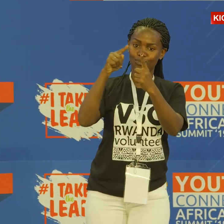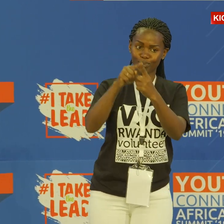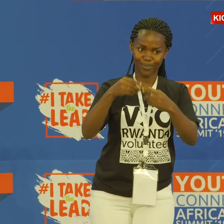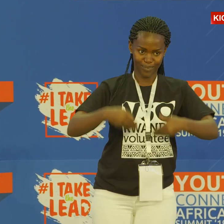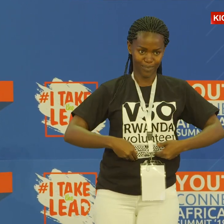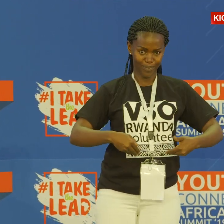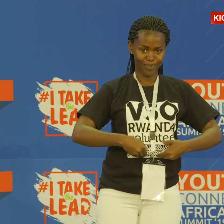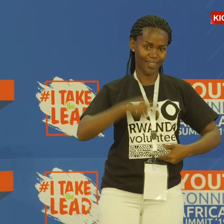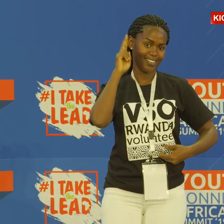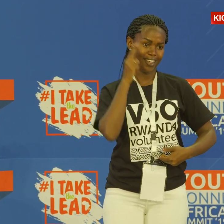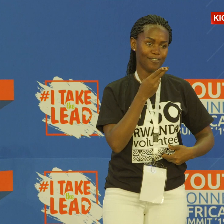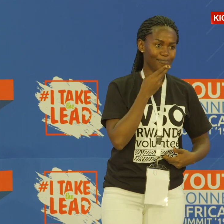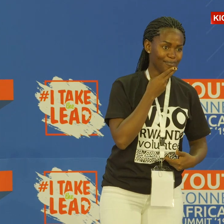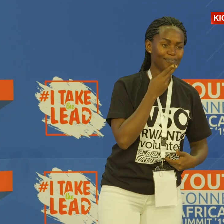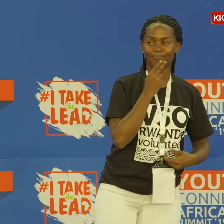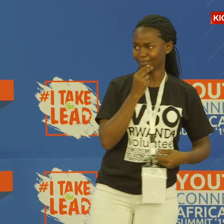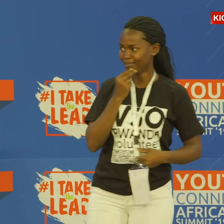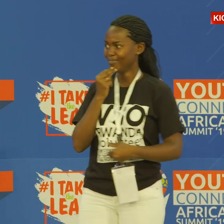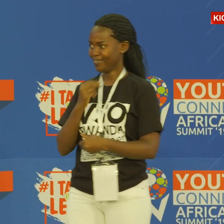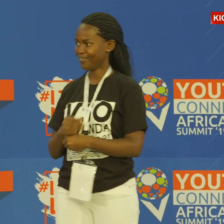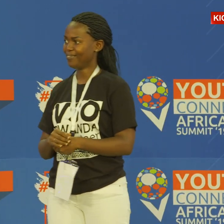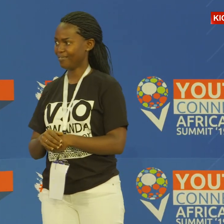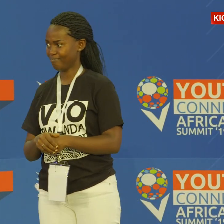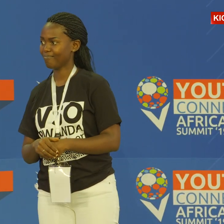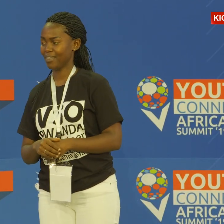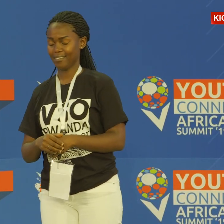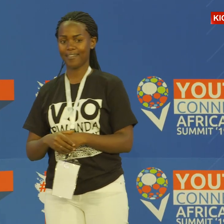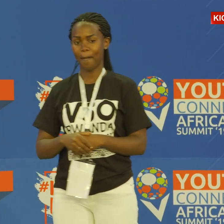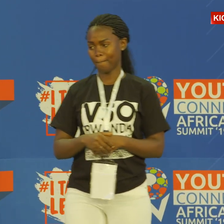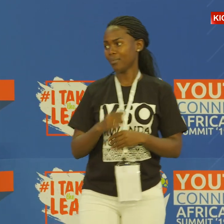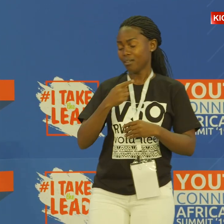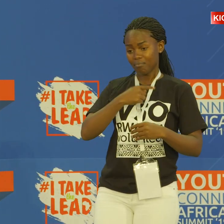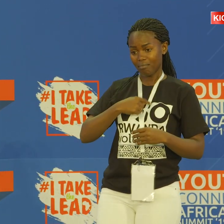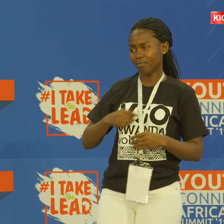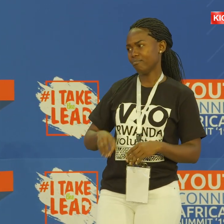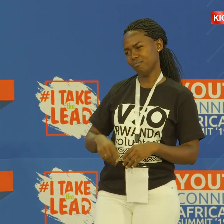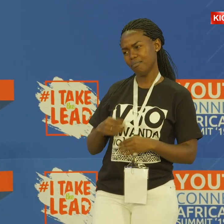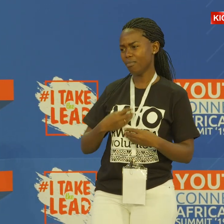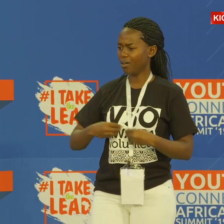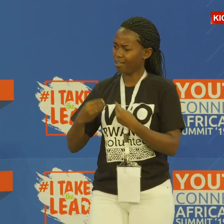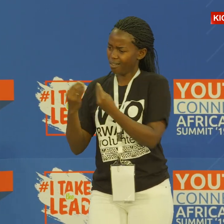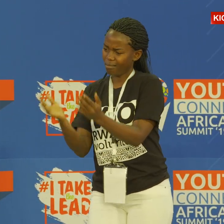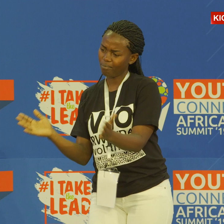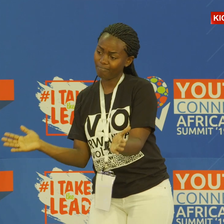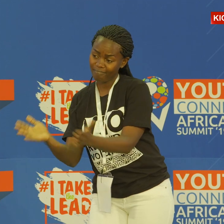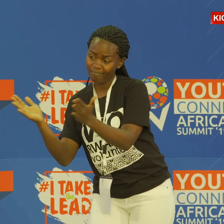I also joined volunteerism because I wanted to teach deaf young people about